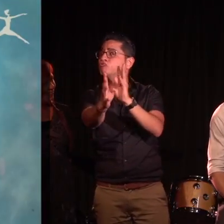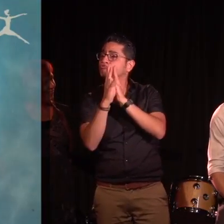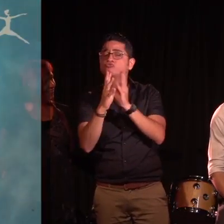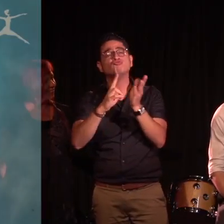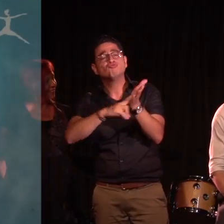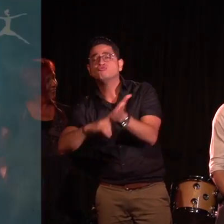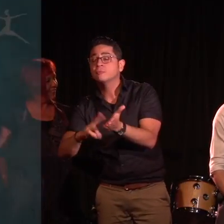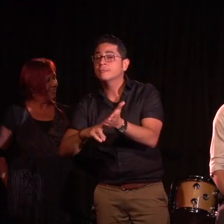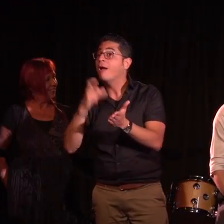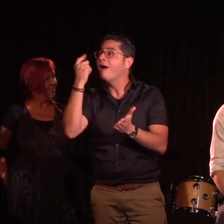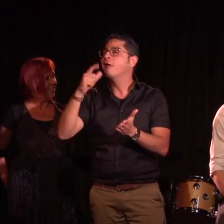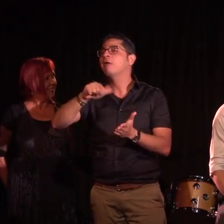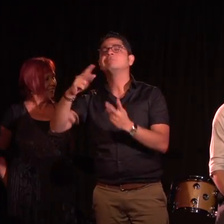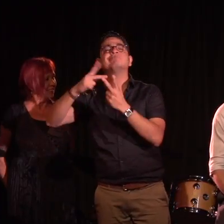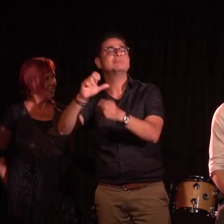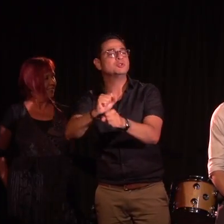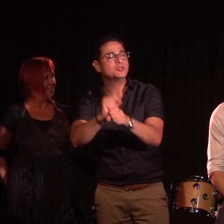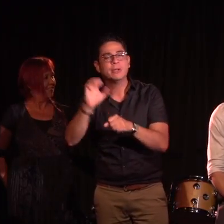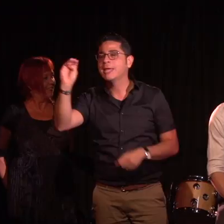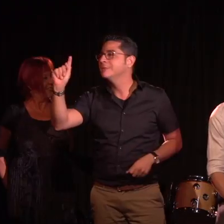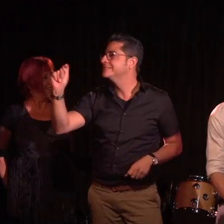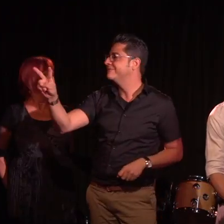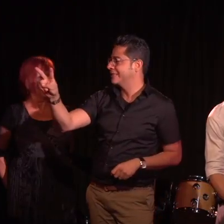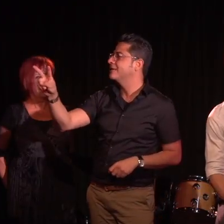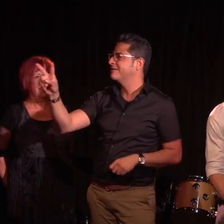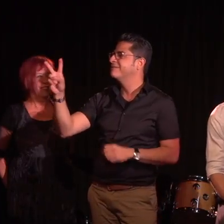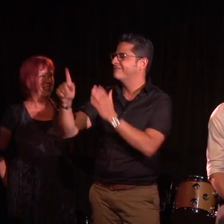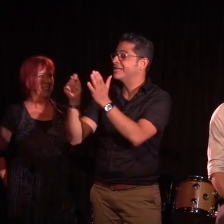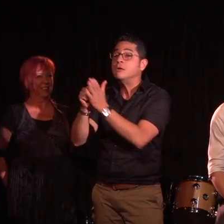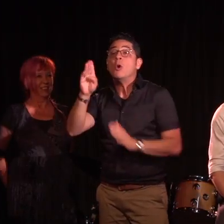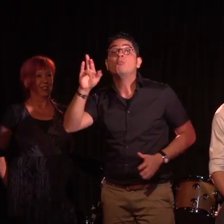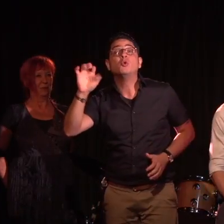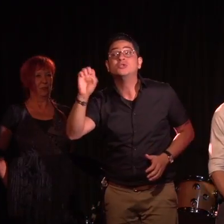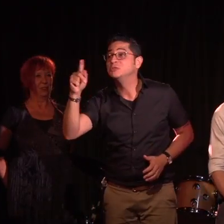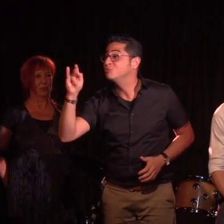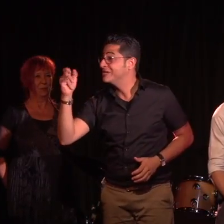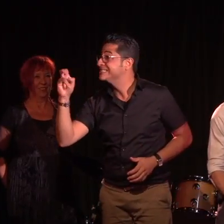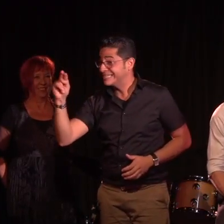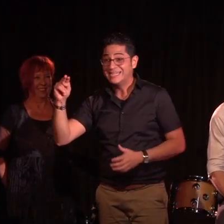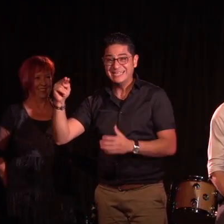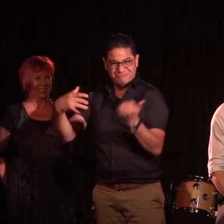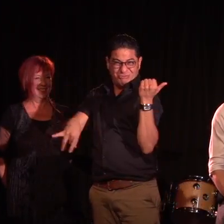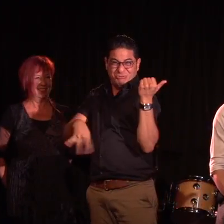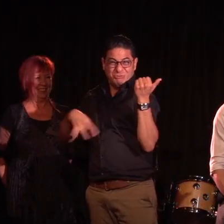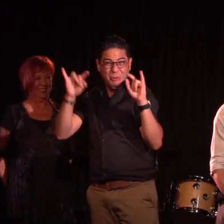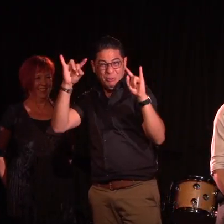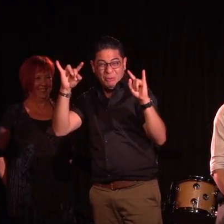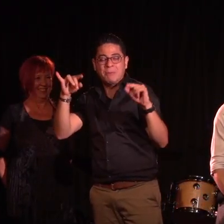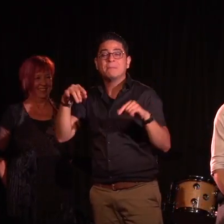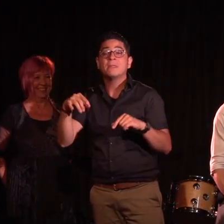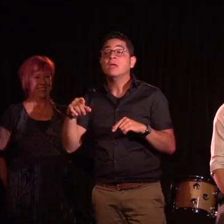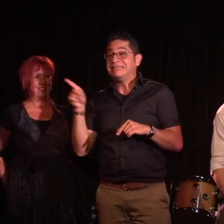moonlighting in MTV music videos. Bruce Springsteen was a bit player in one of them. And after her hairdresser gushed